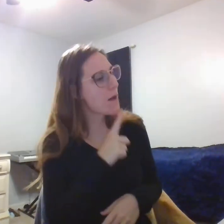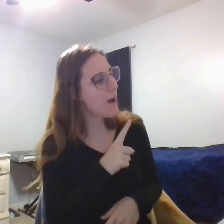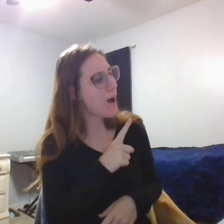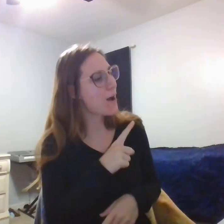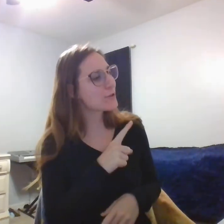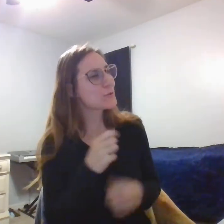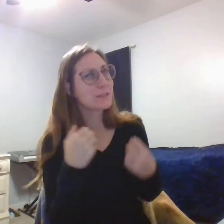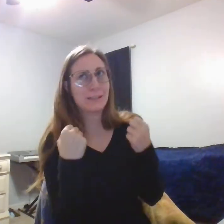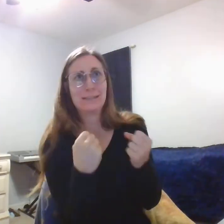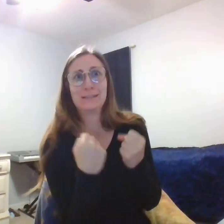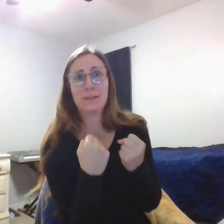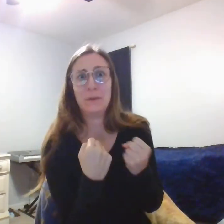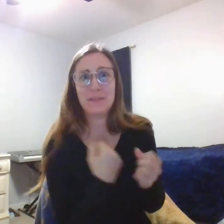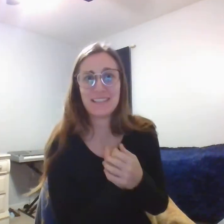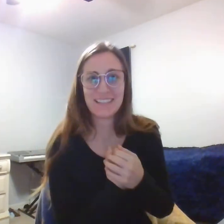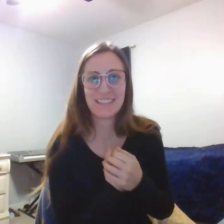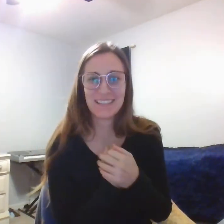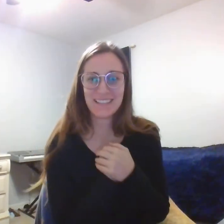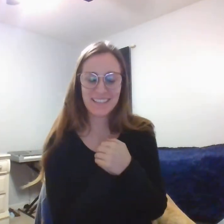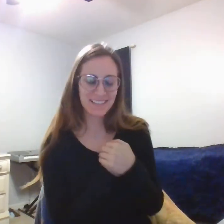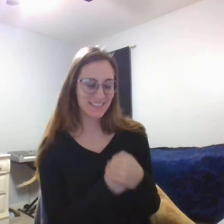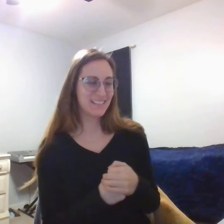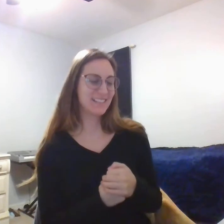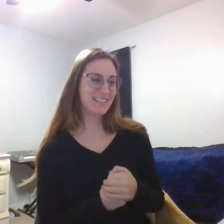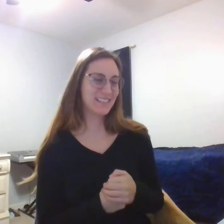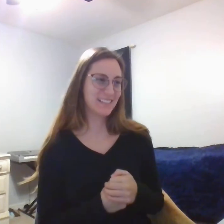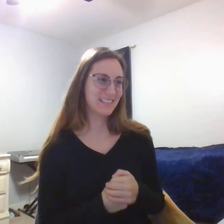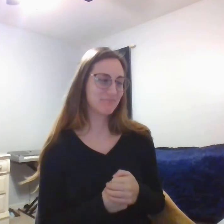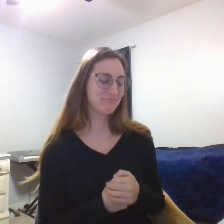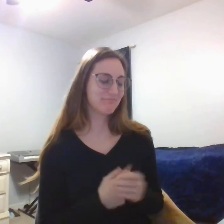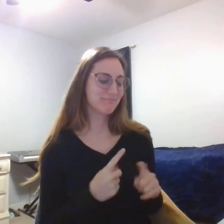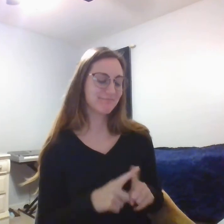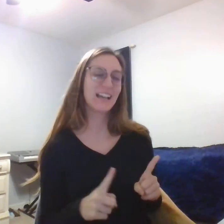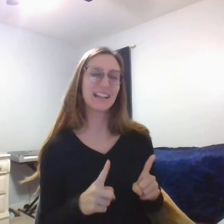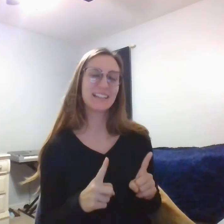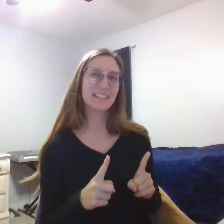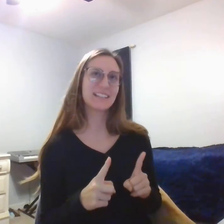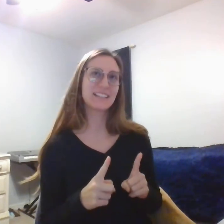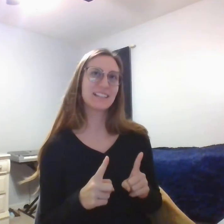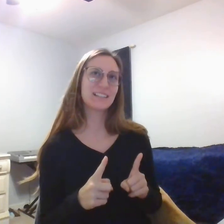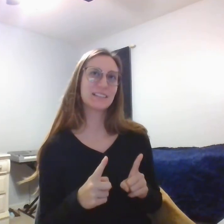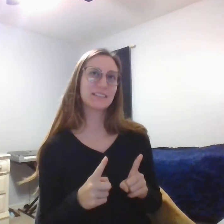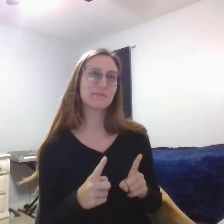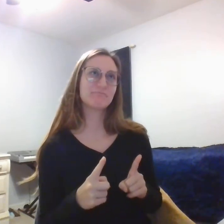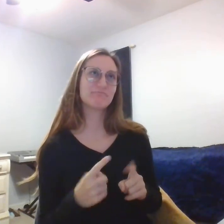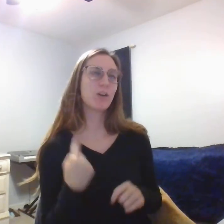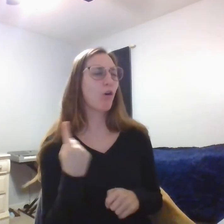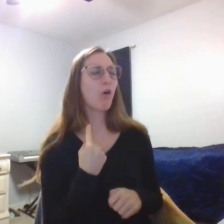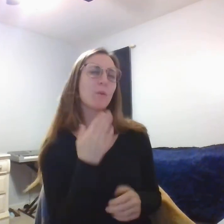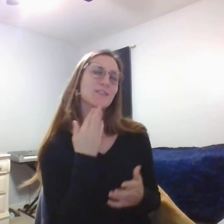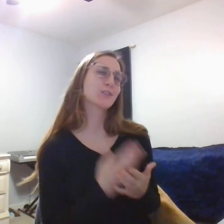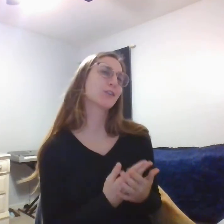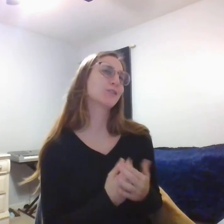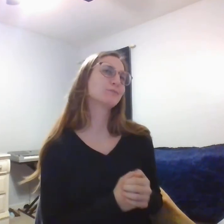right now. But overall, I guess always good, trying to be